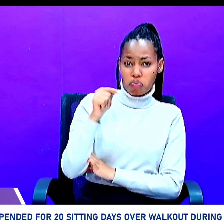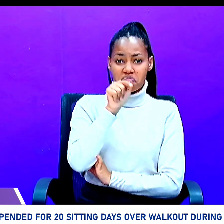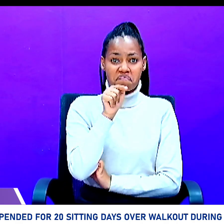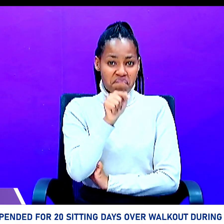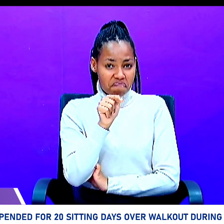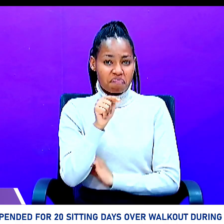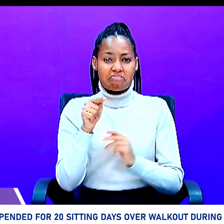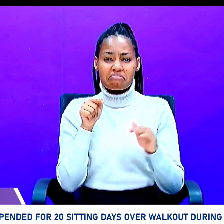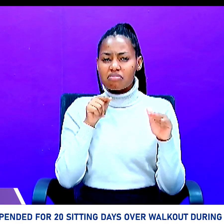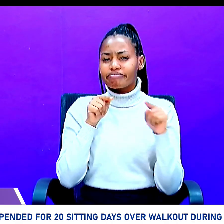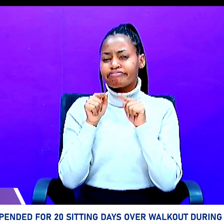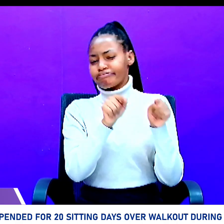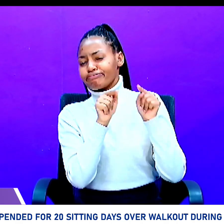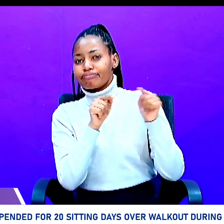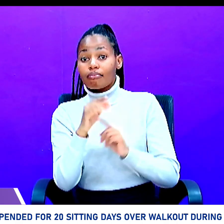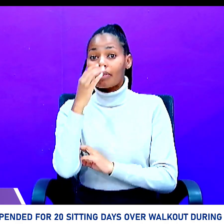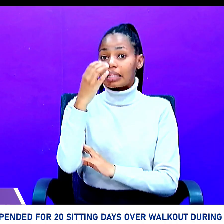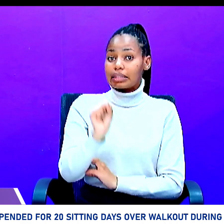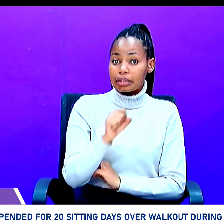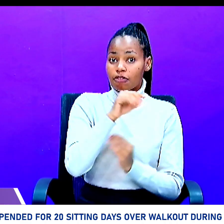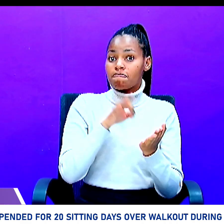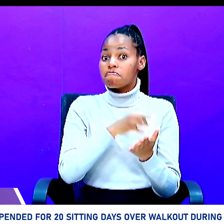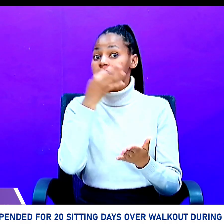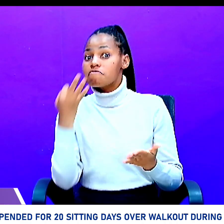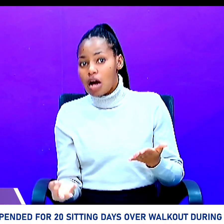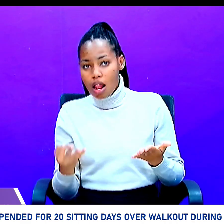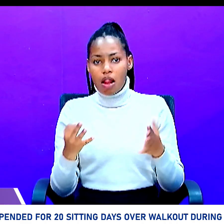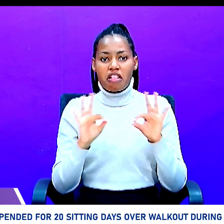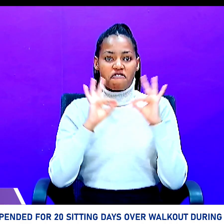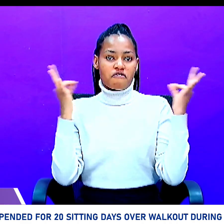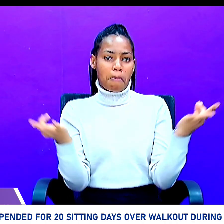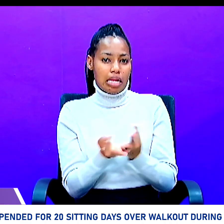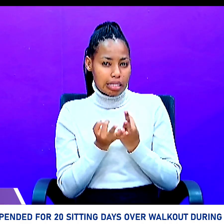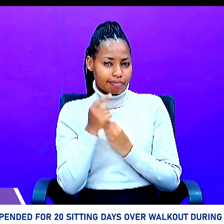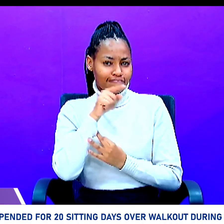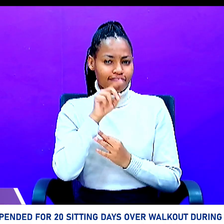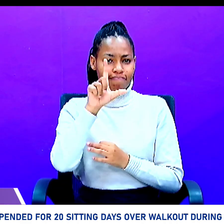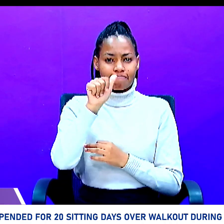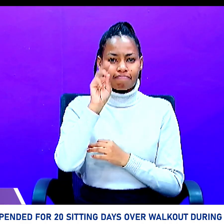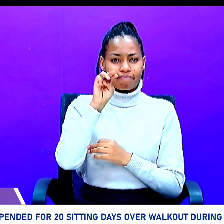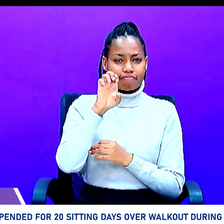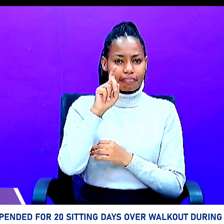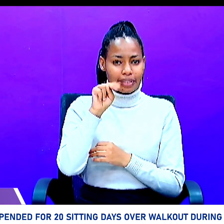Visibly agitated, Wamushomba accused the CS of failing the victim's